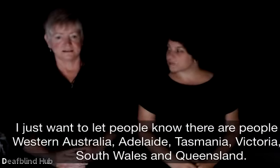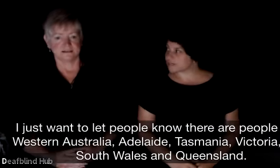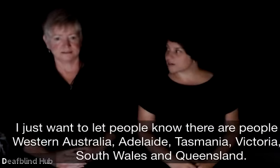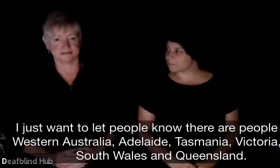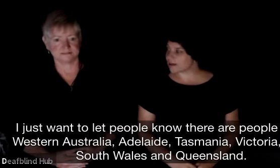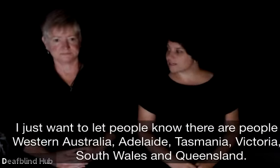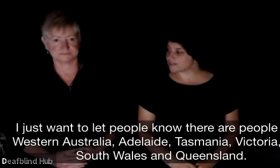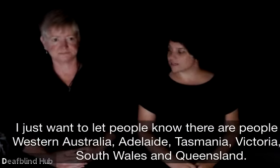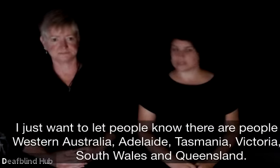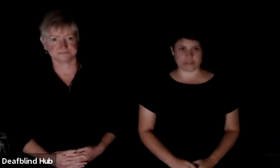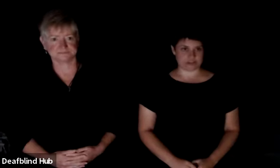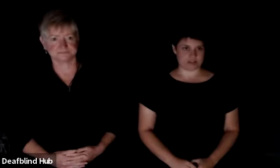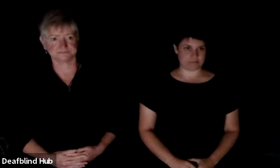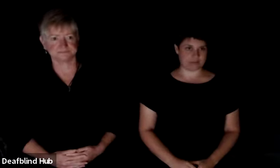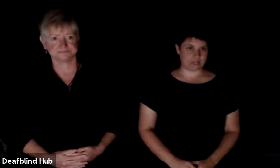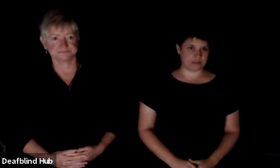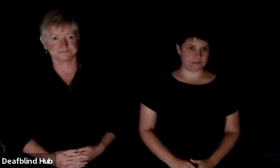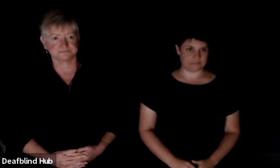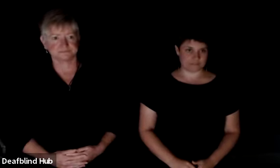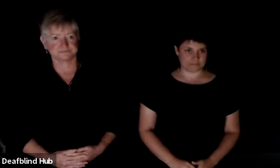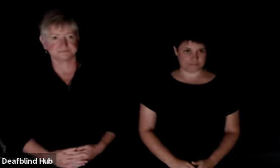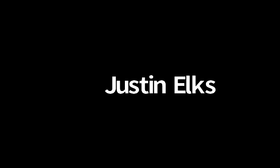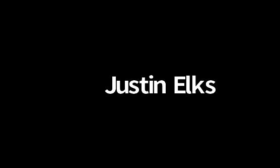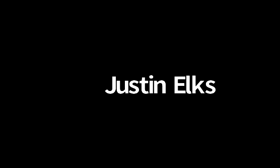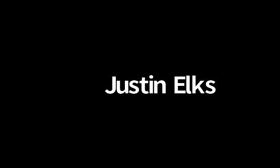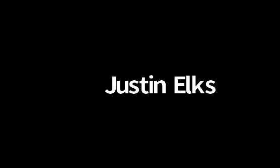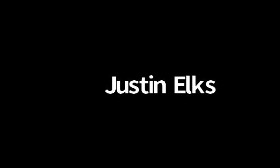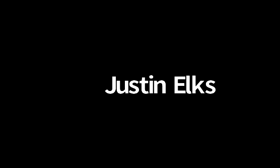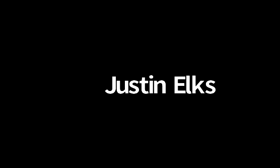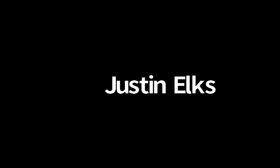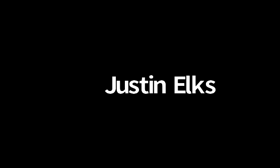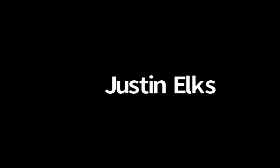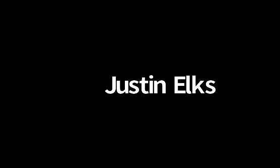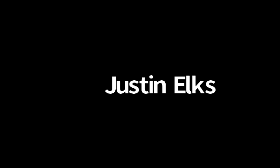Just double click on Paula so I can see her nice and big.